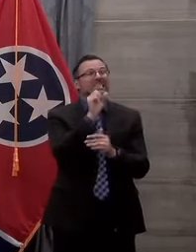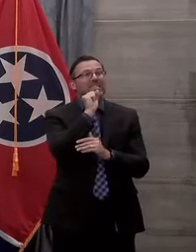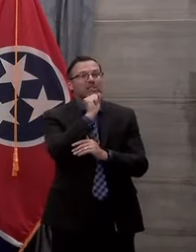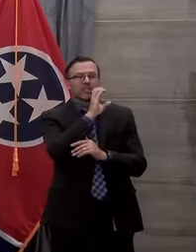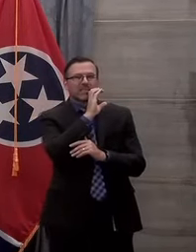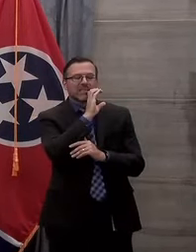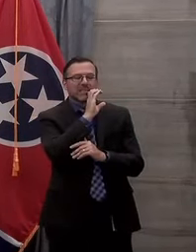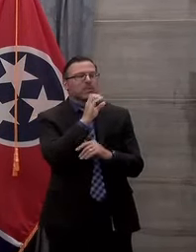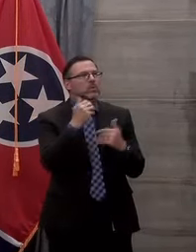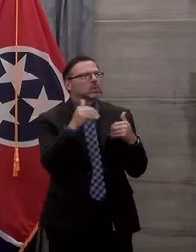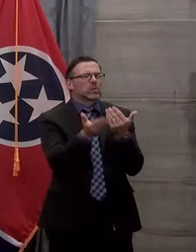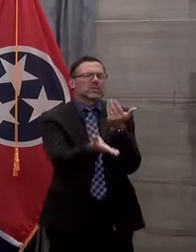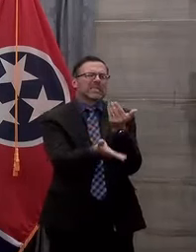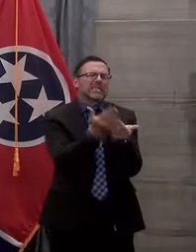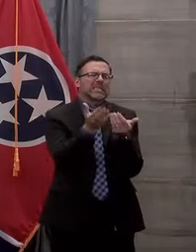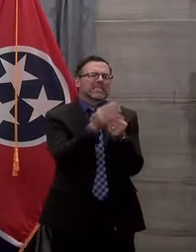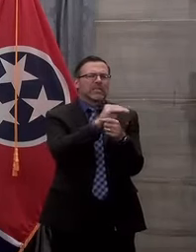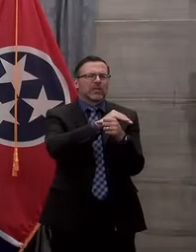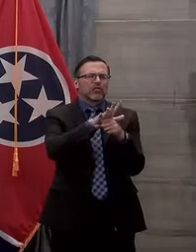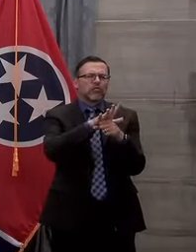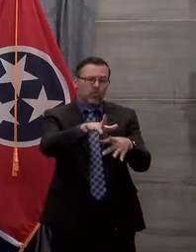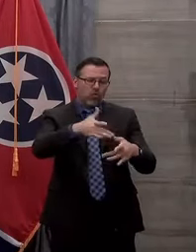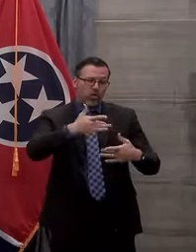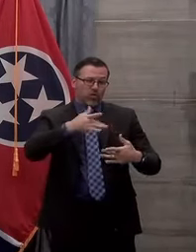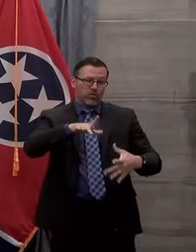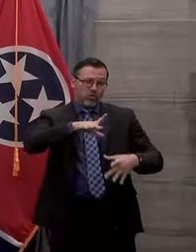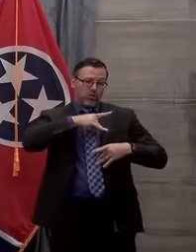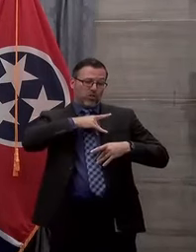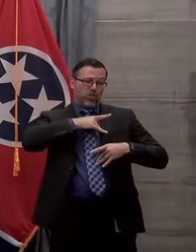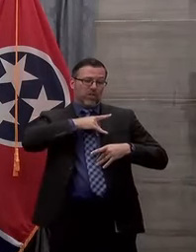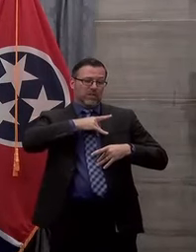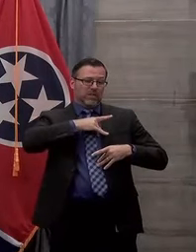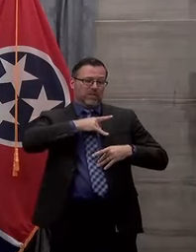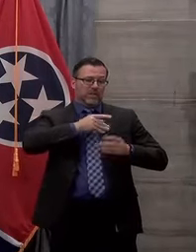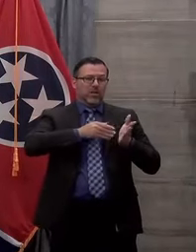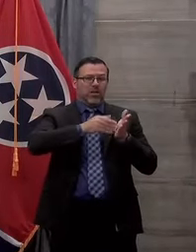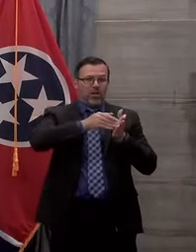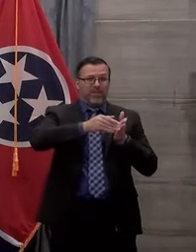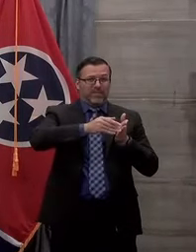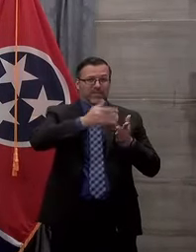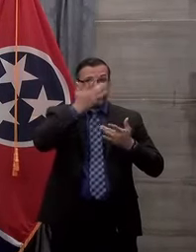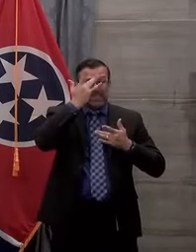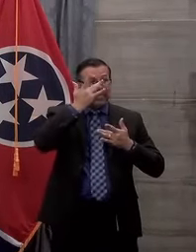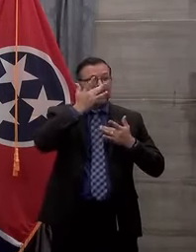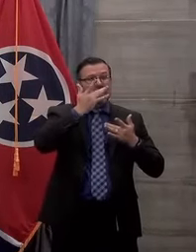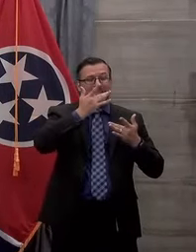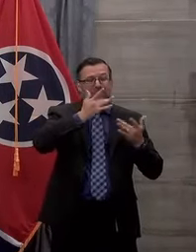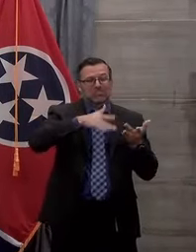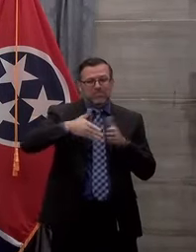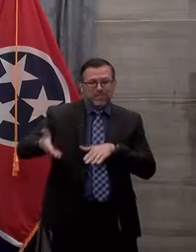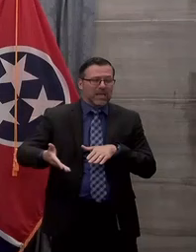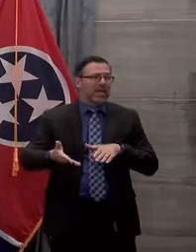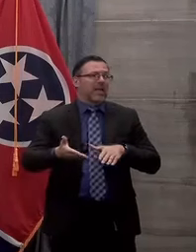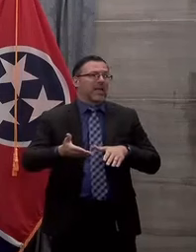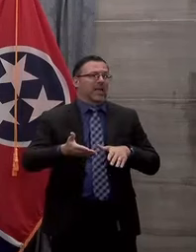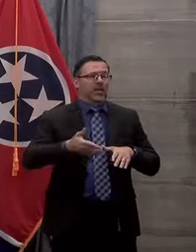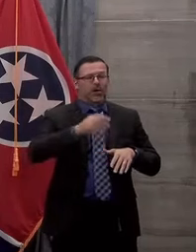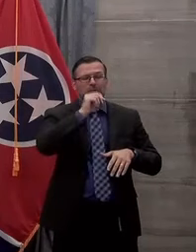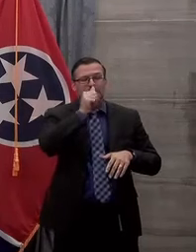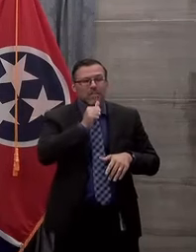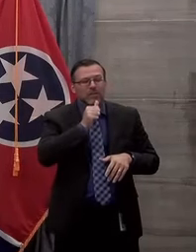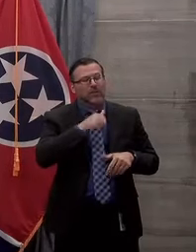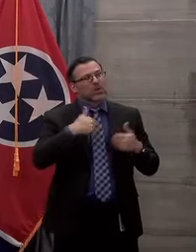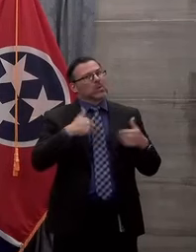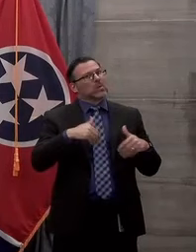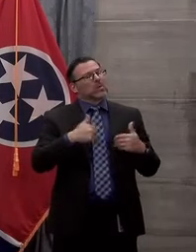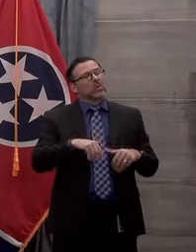population. The devastation that occurs when one of these individuals, a resident in a nursing home or a long-term care facility,